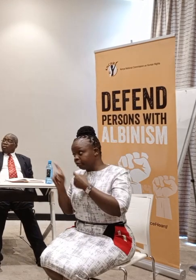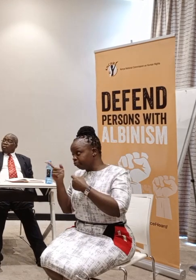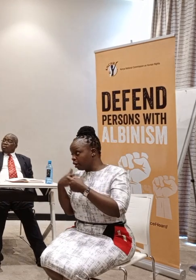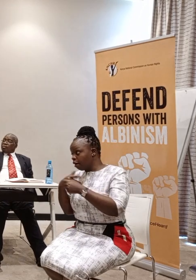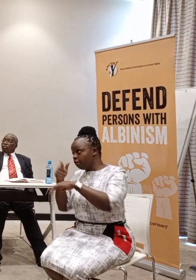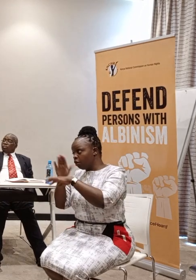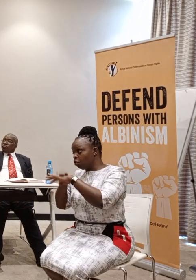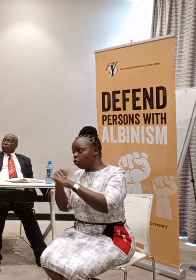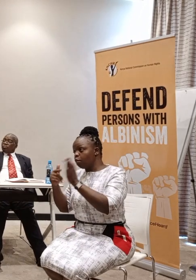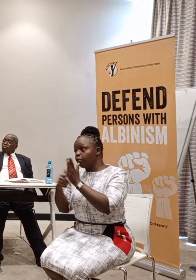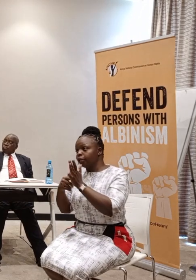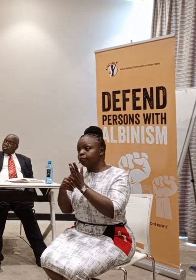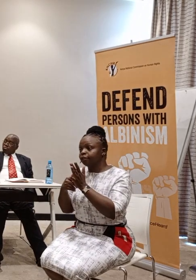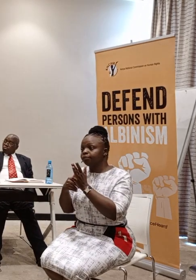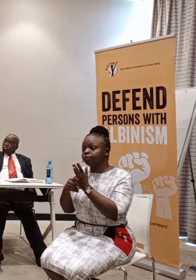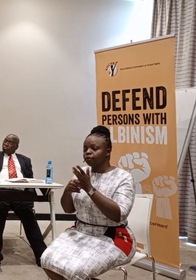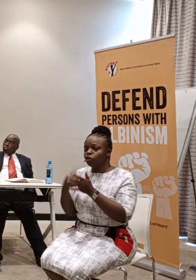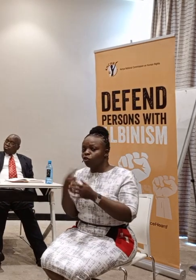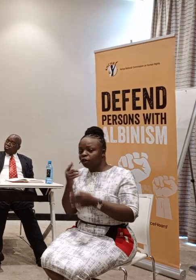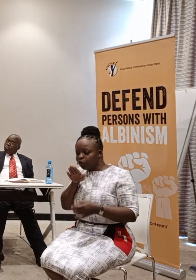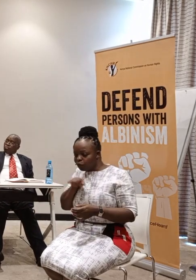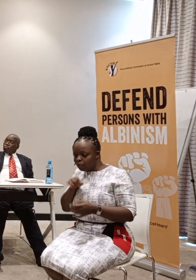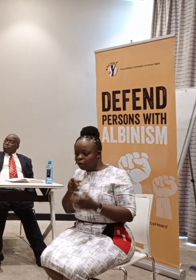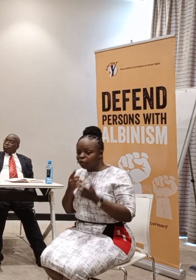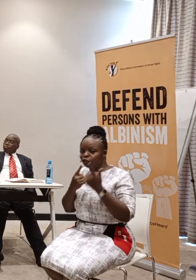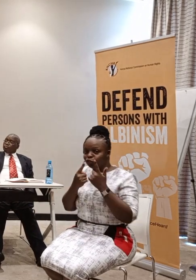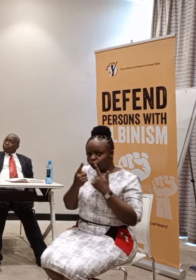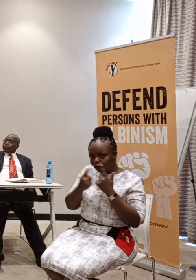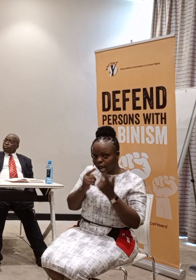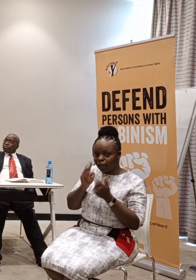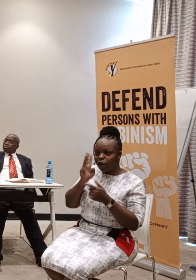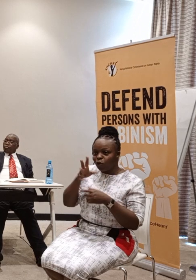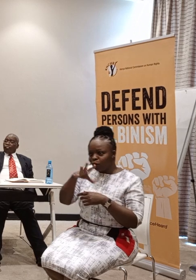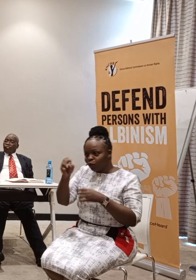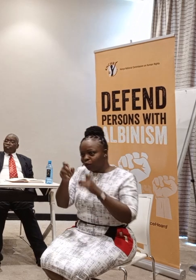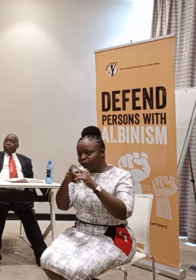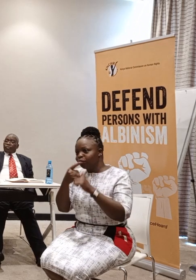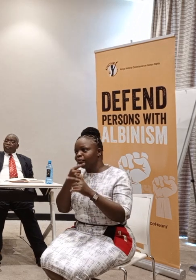okay? And it's only women talking. I'm going to the men on the next round.